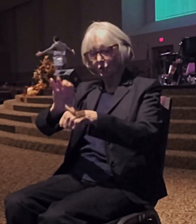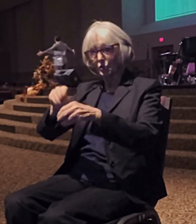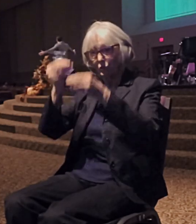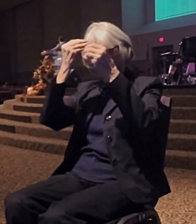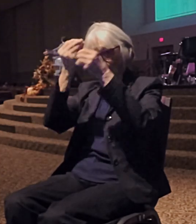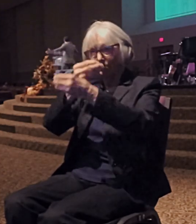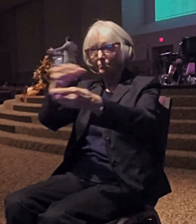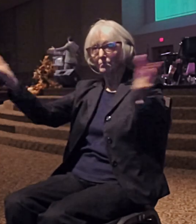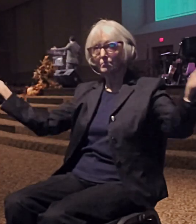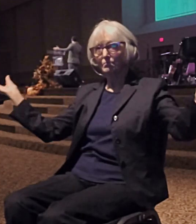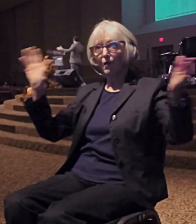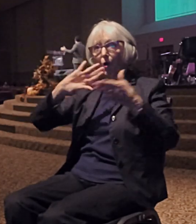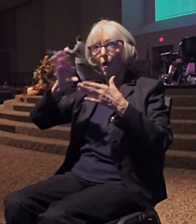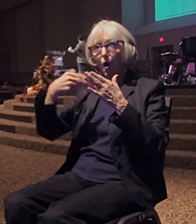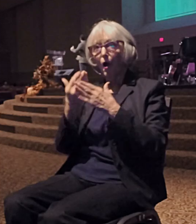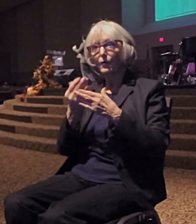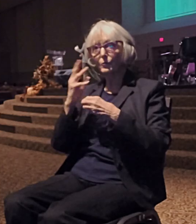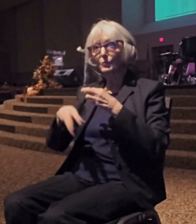creation.